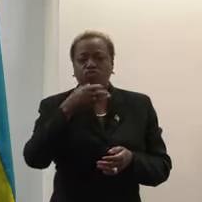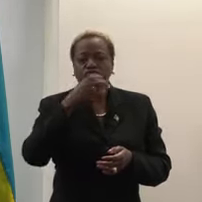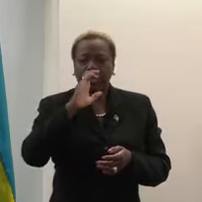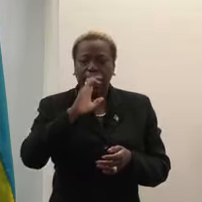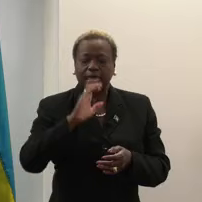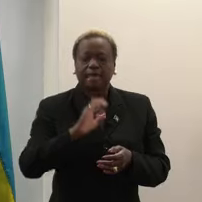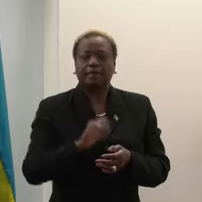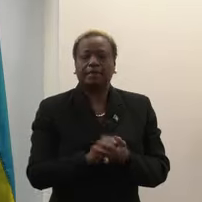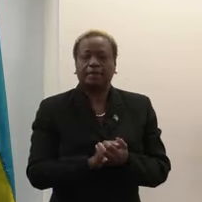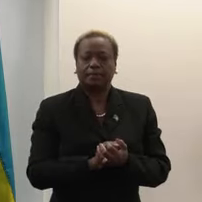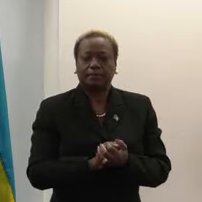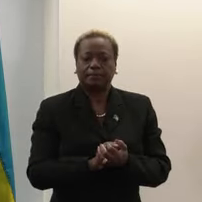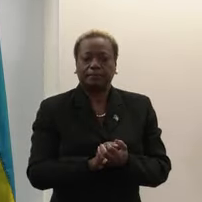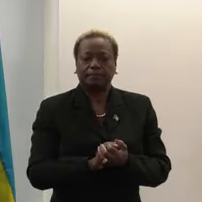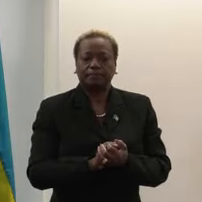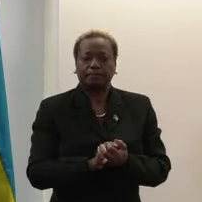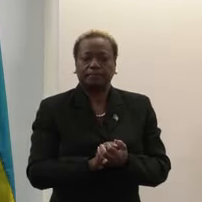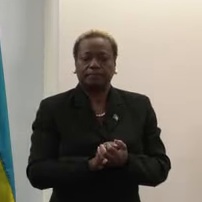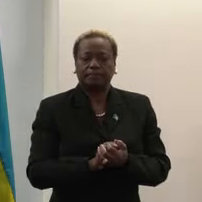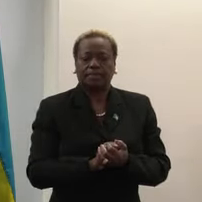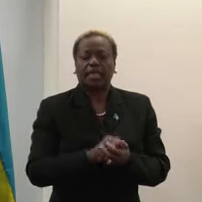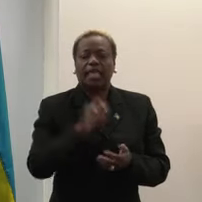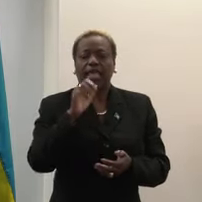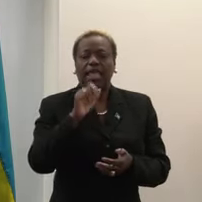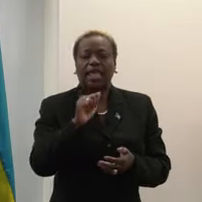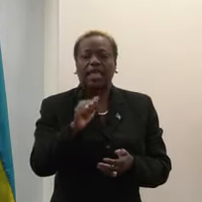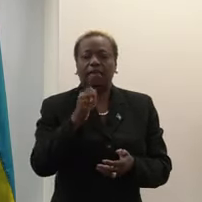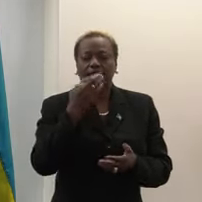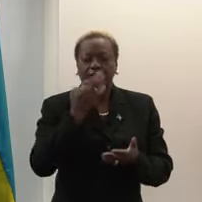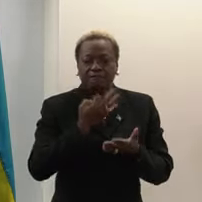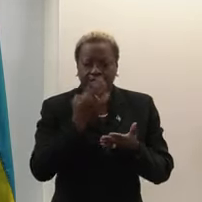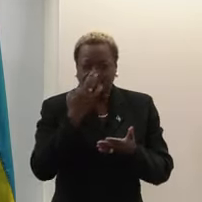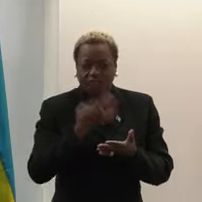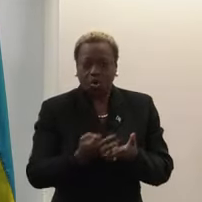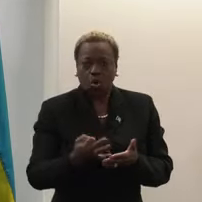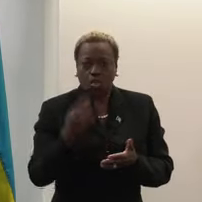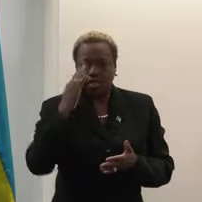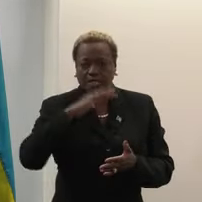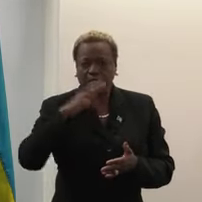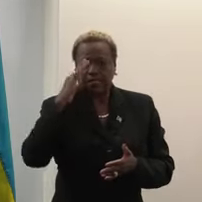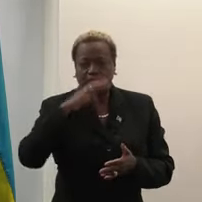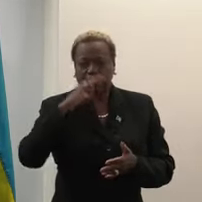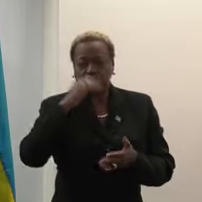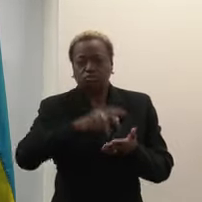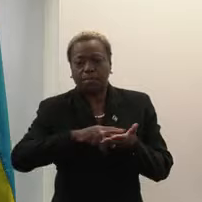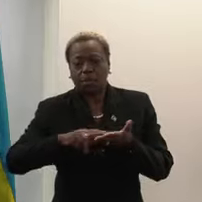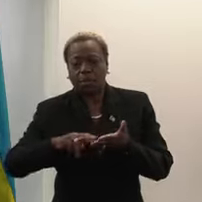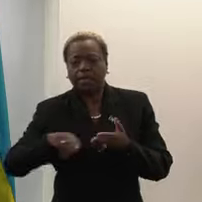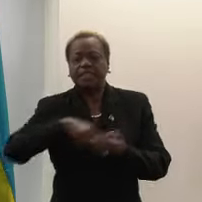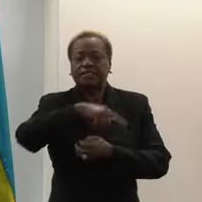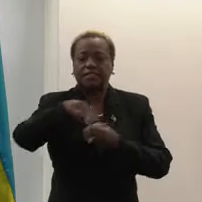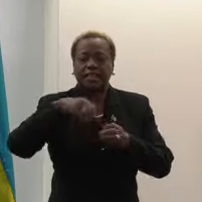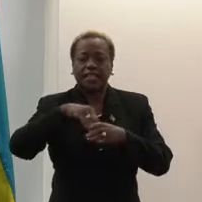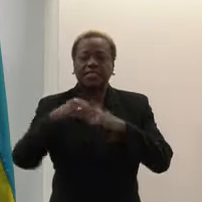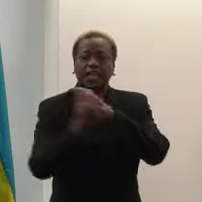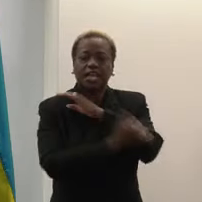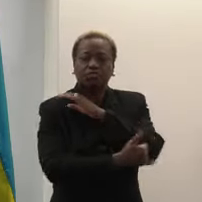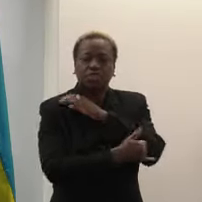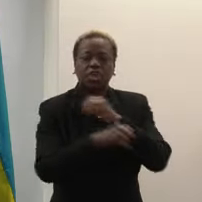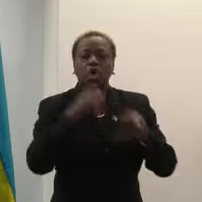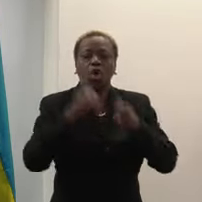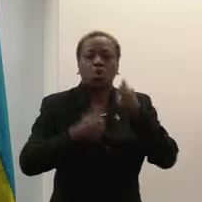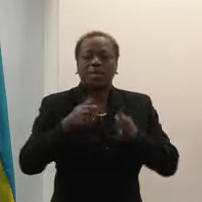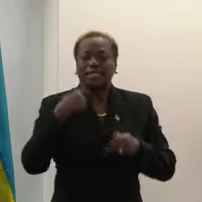purposes. A false and fake report circulated in the country, which